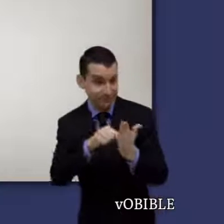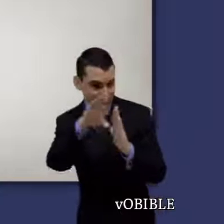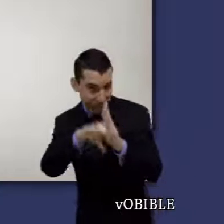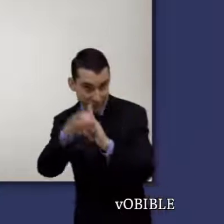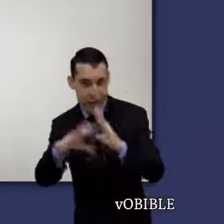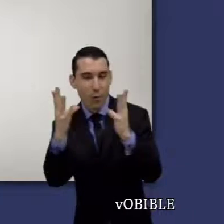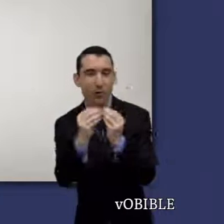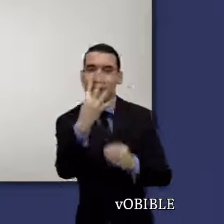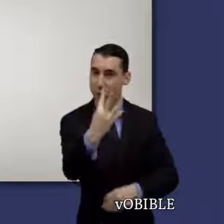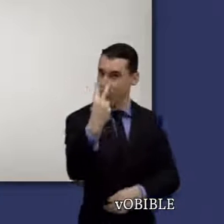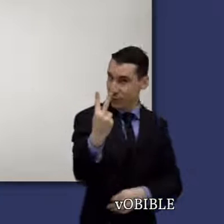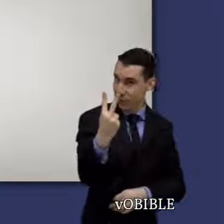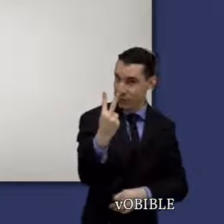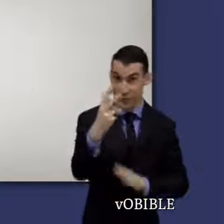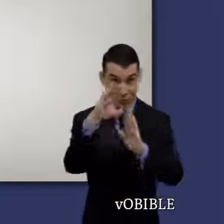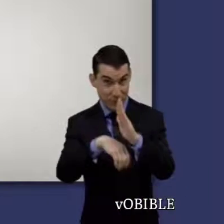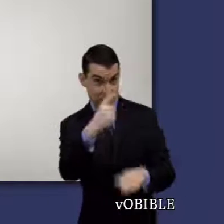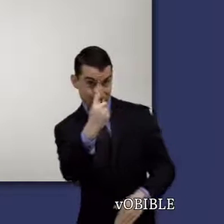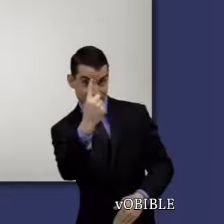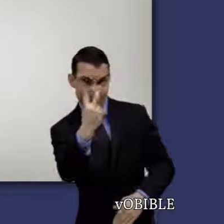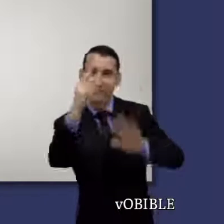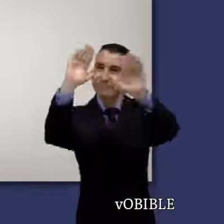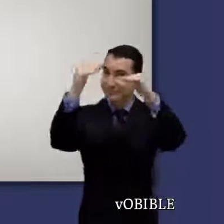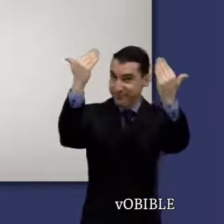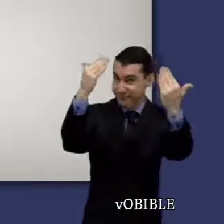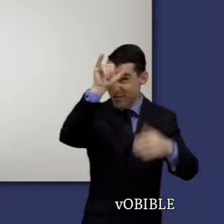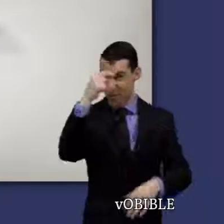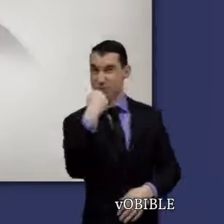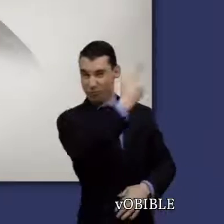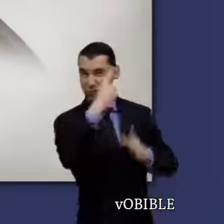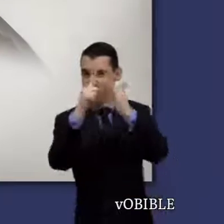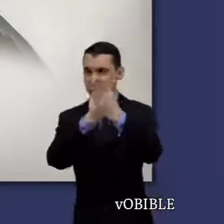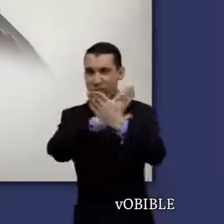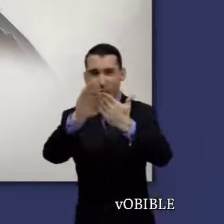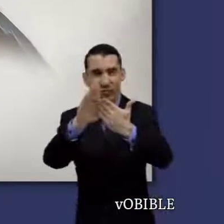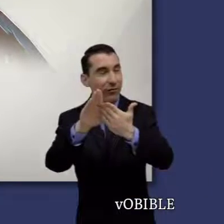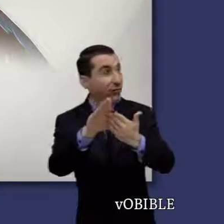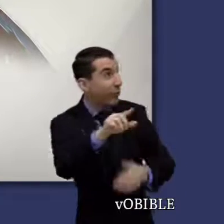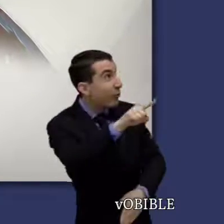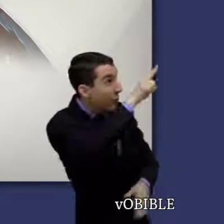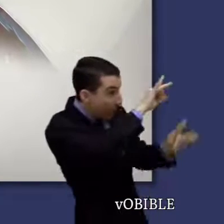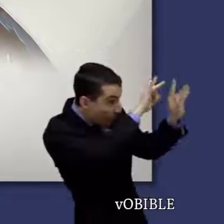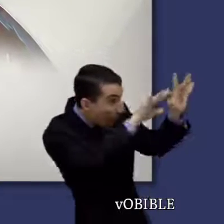The book of Job contains 42 chapters. Chapters 1 and 2 reveal events that